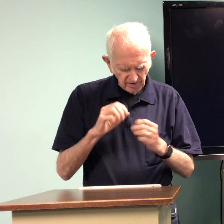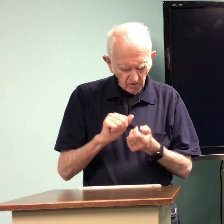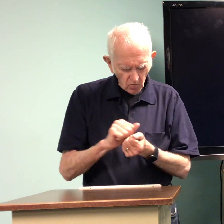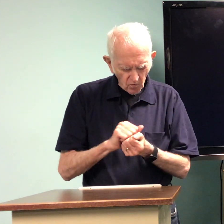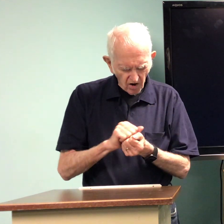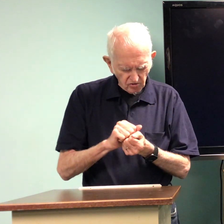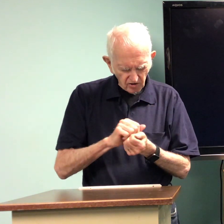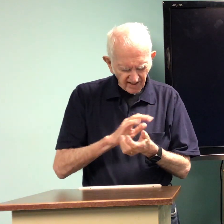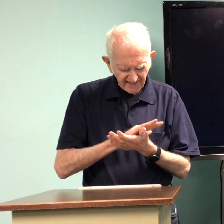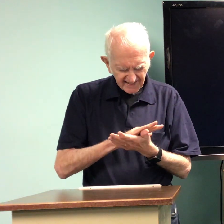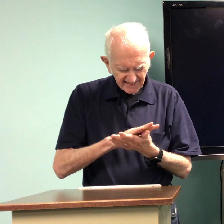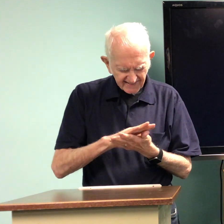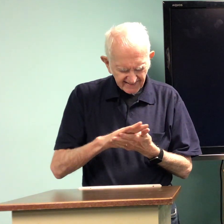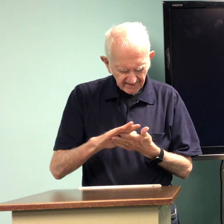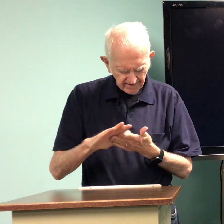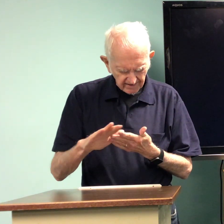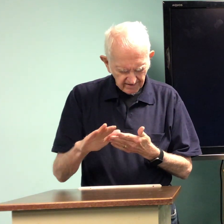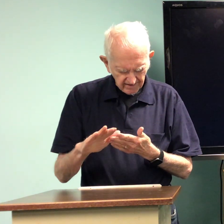we might be washed clean.